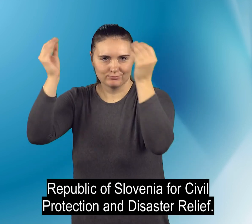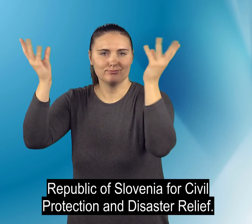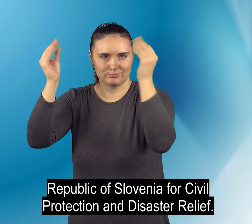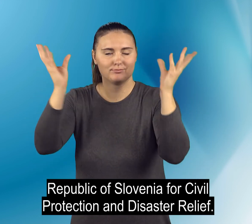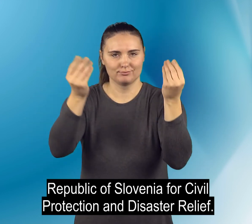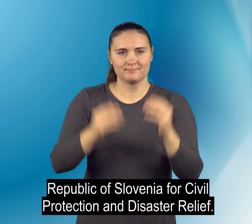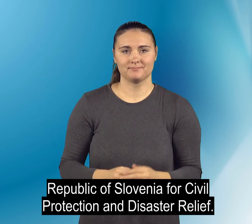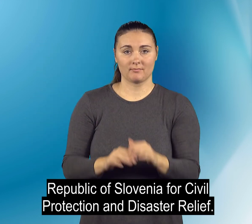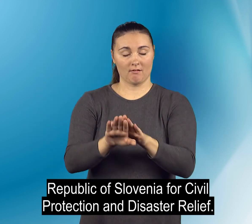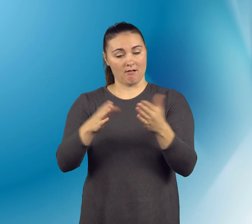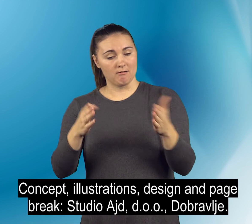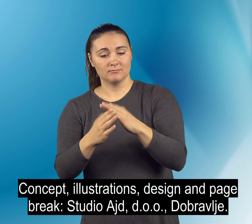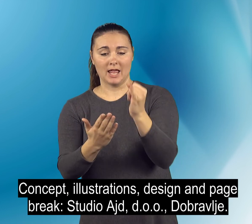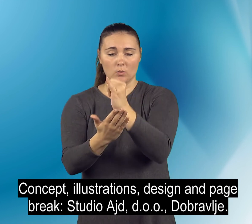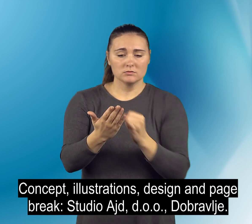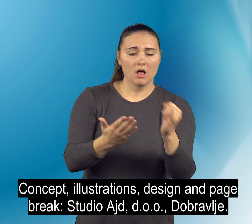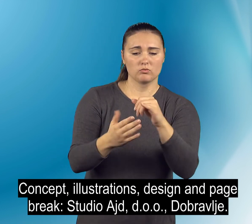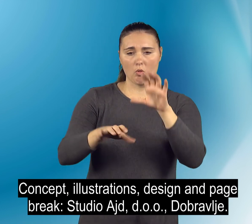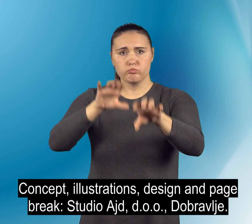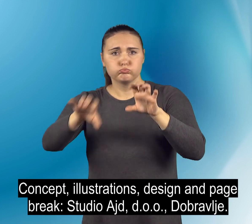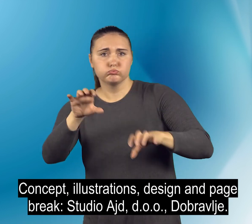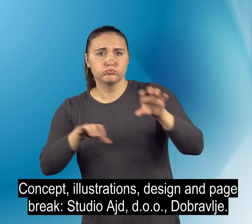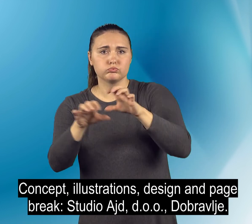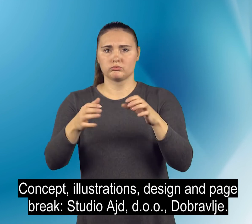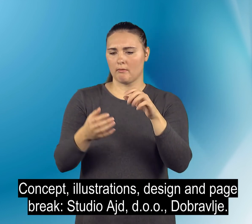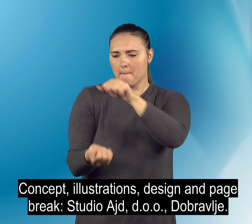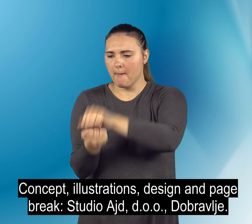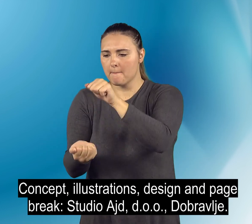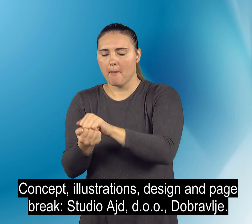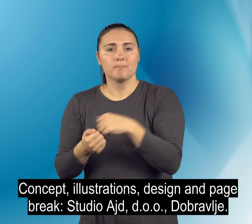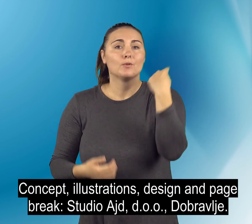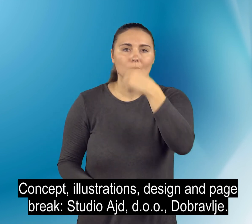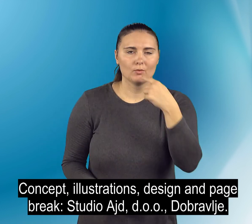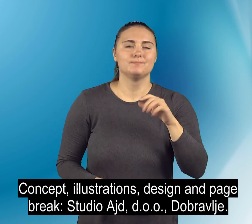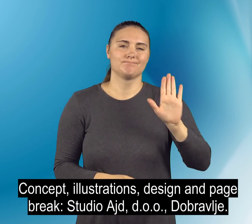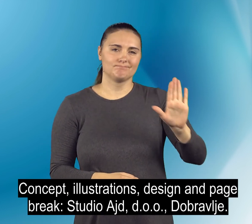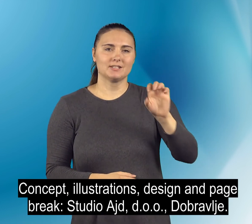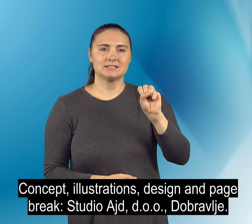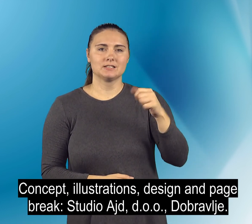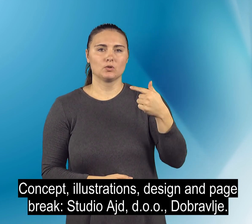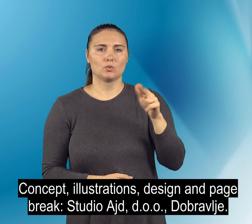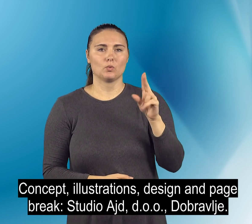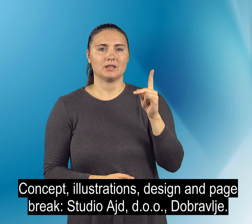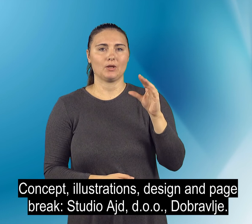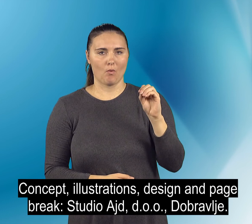Protection and Disaster Relief. Concept, illustrations, design and page